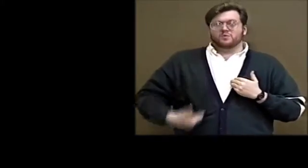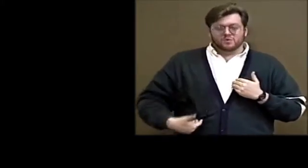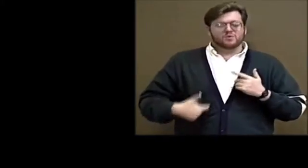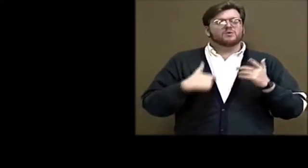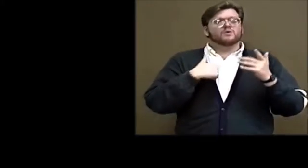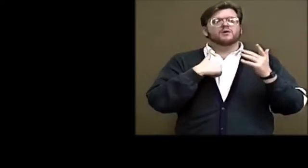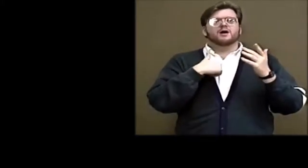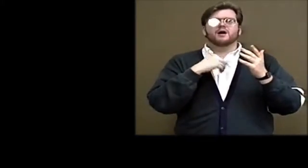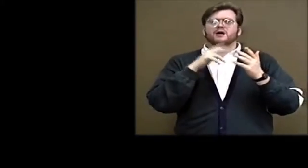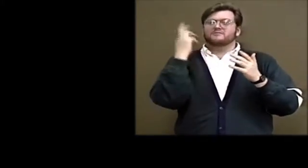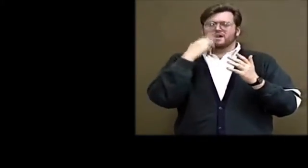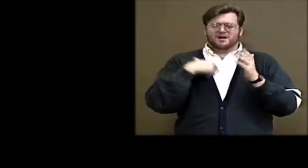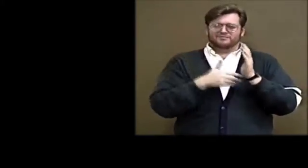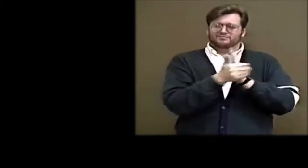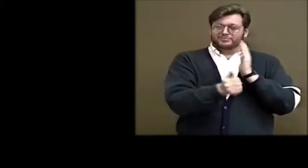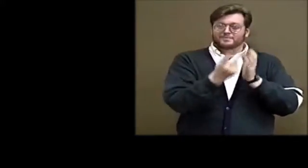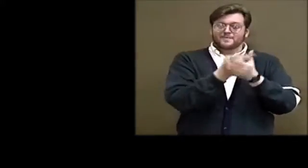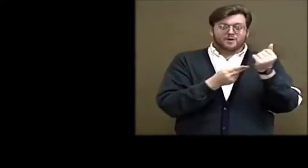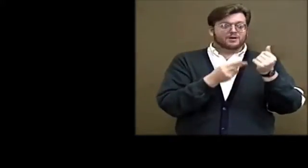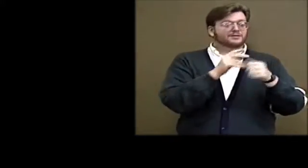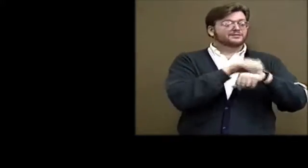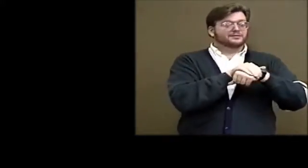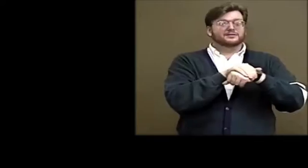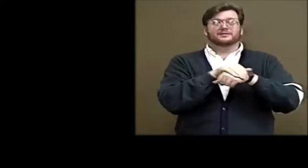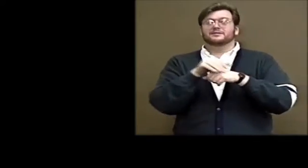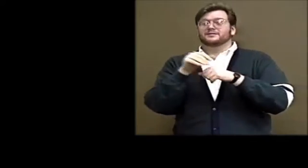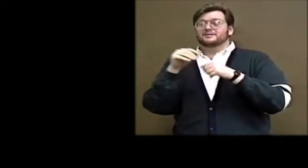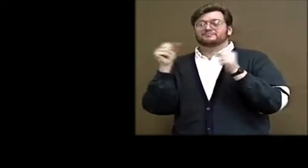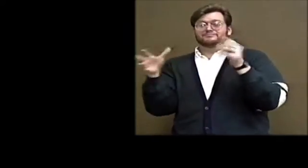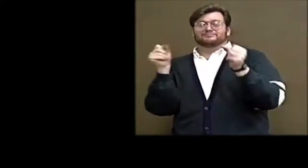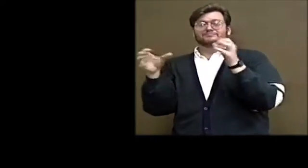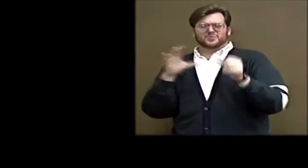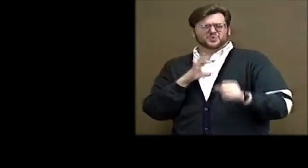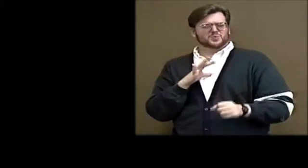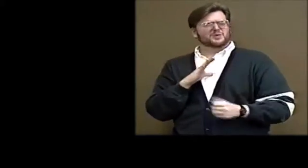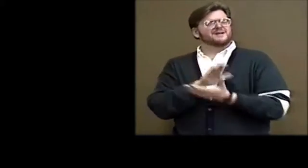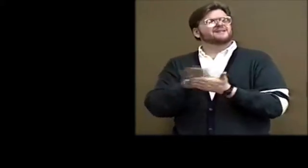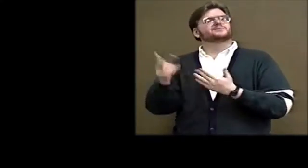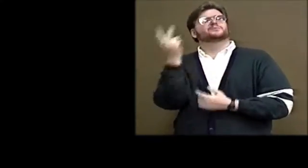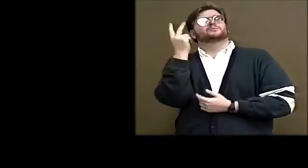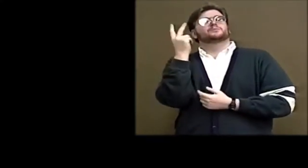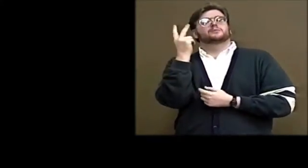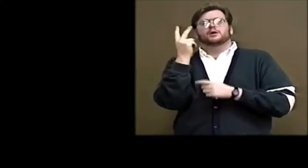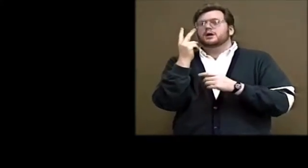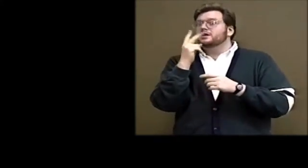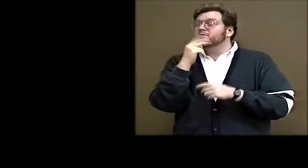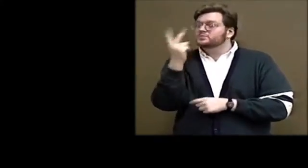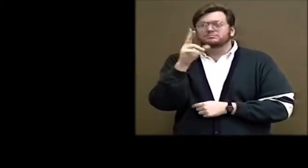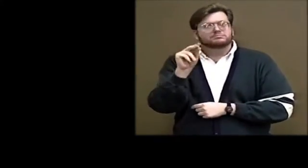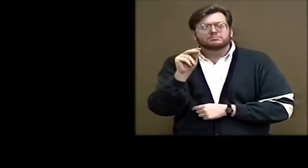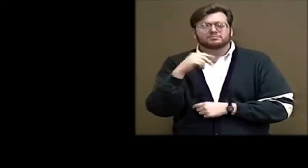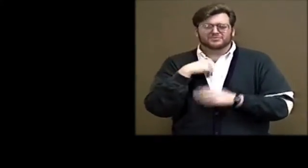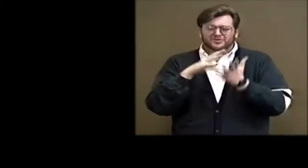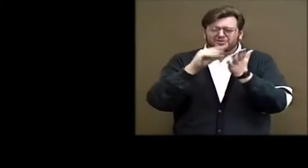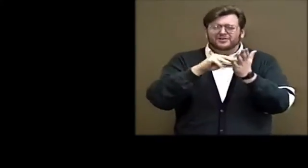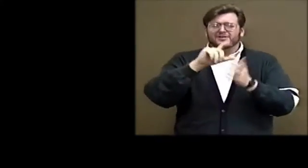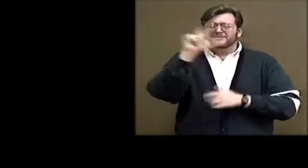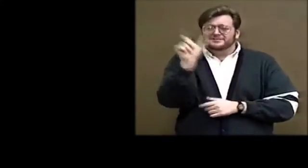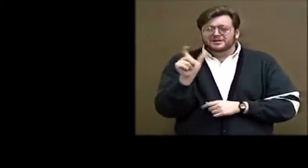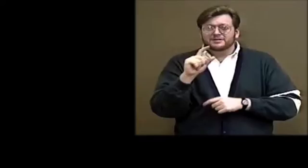am. Being skilled in both English and American Sign Language was nice. It was nice looking back and realizing I didn't know one